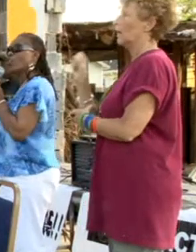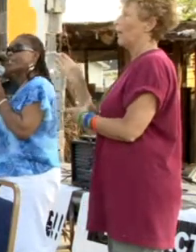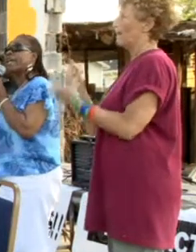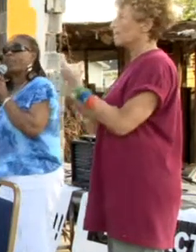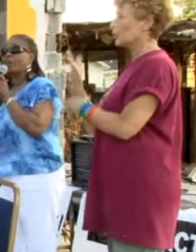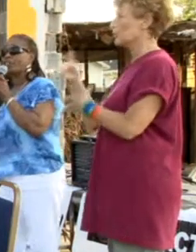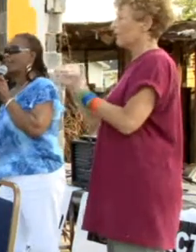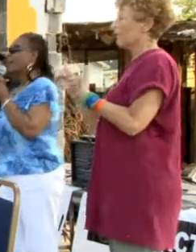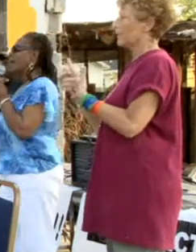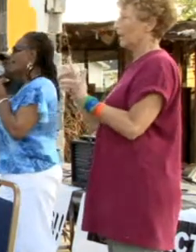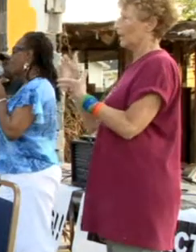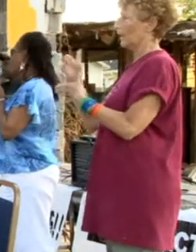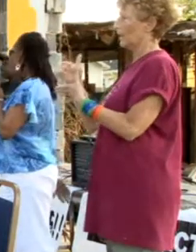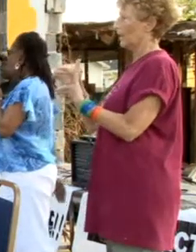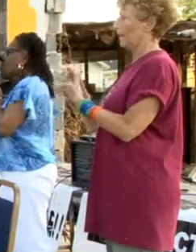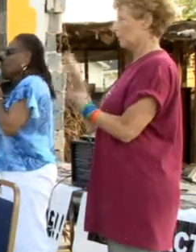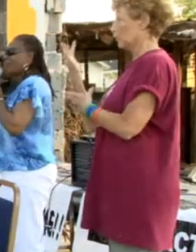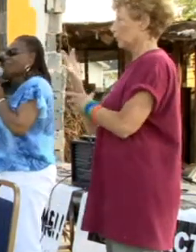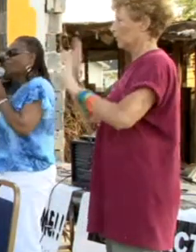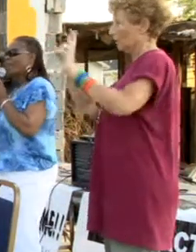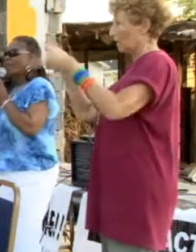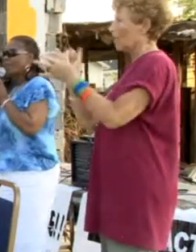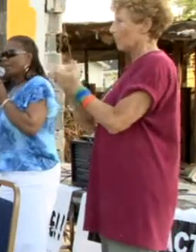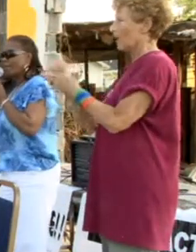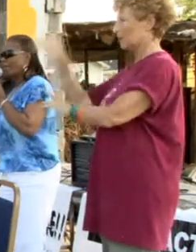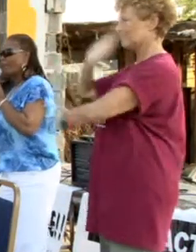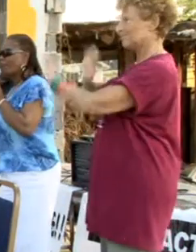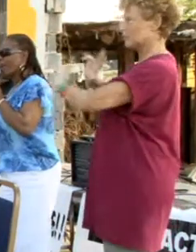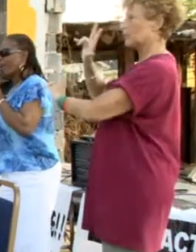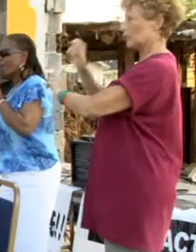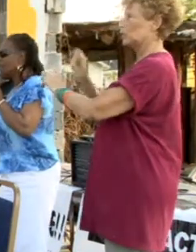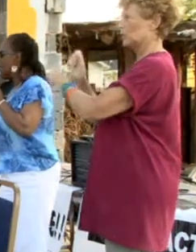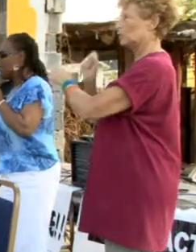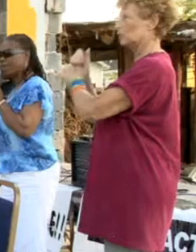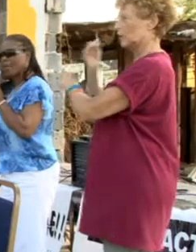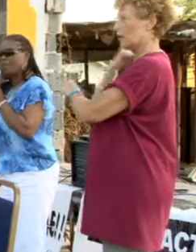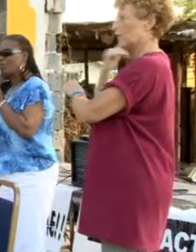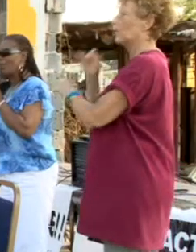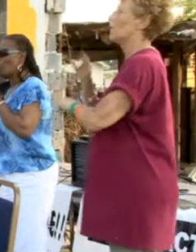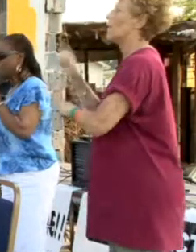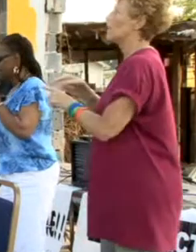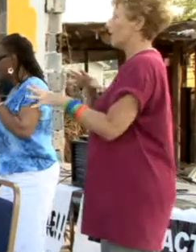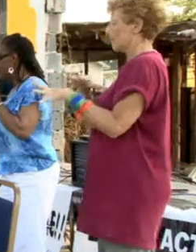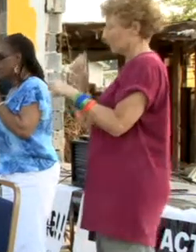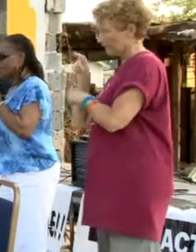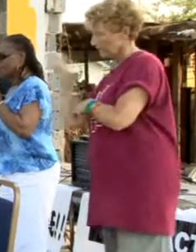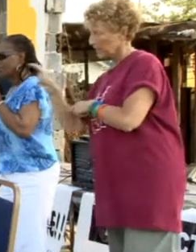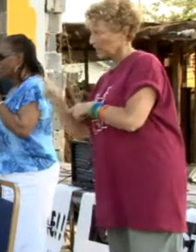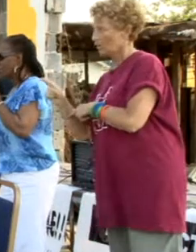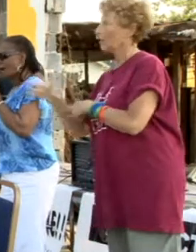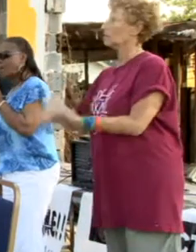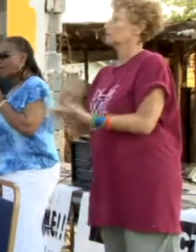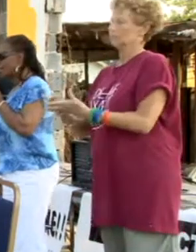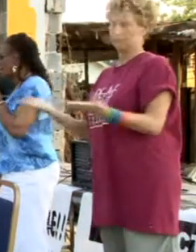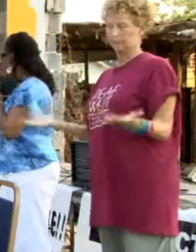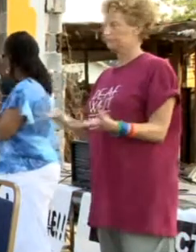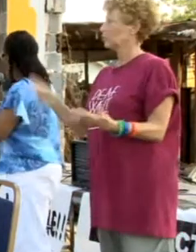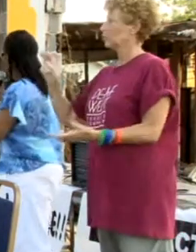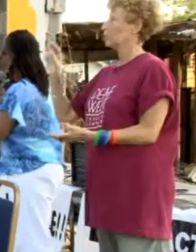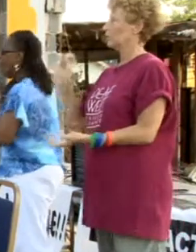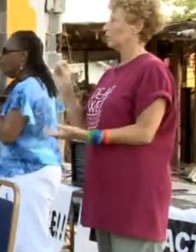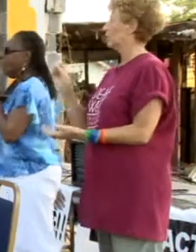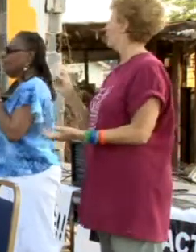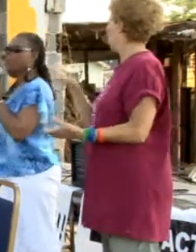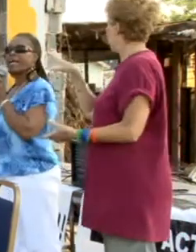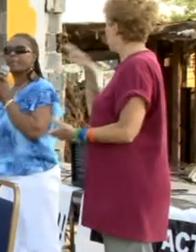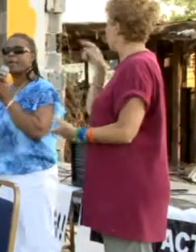burn. So I joined that march, and left from there, came to New Orleans. Found in Dacia